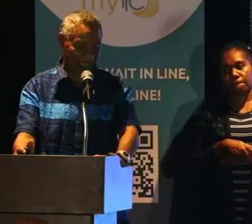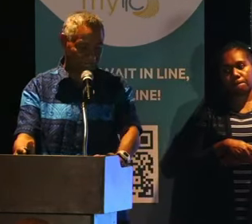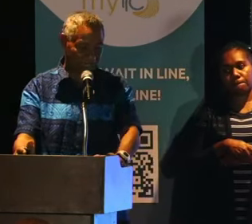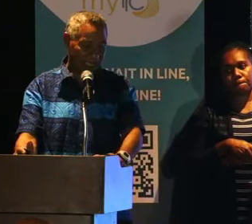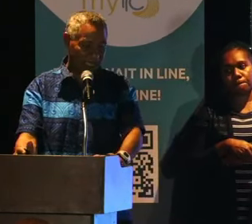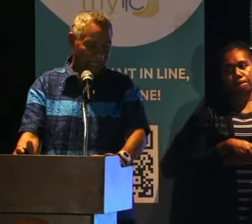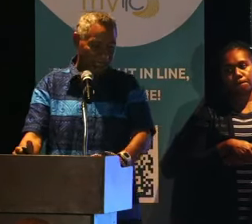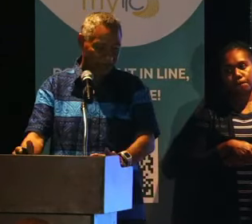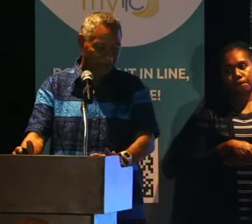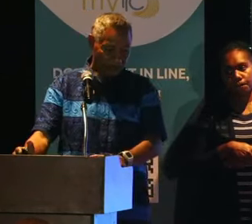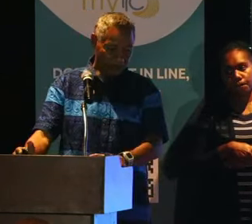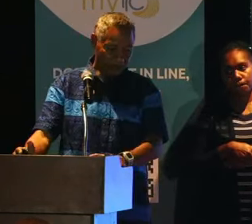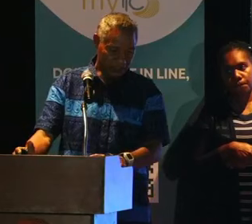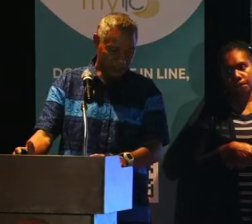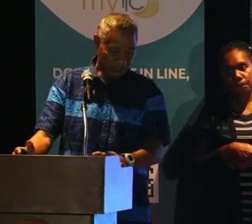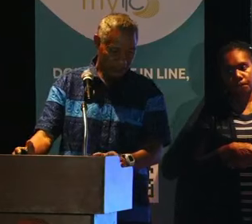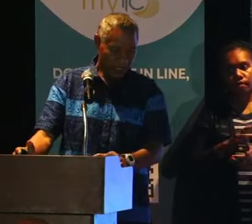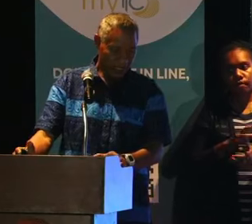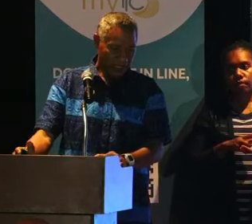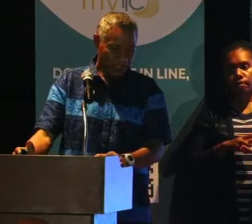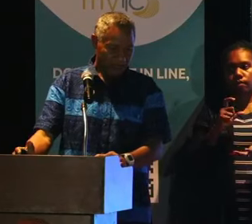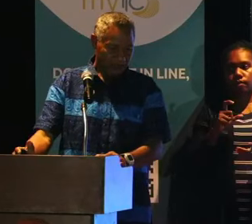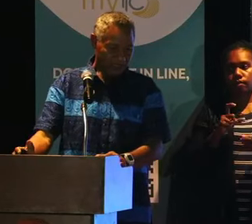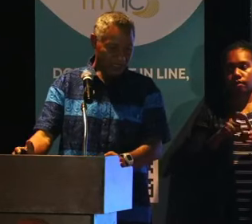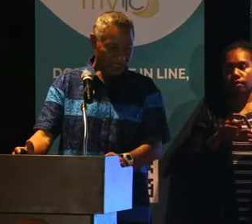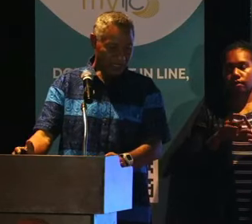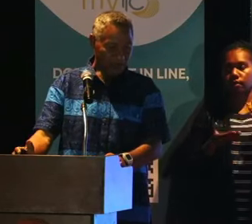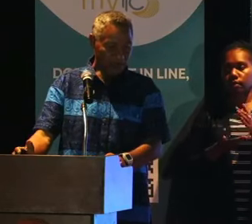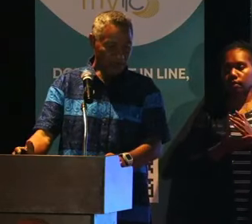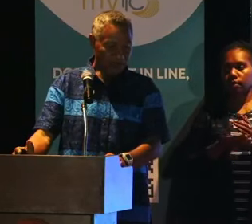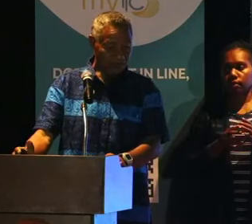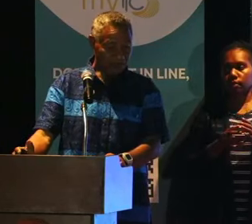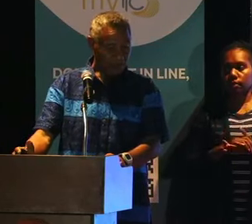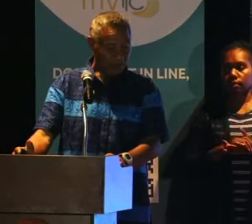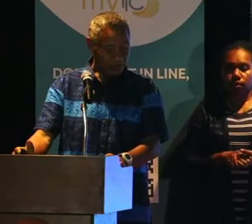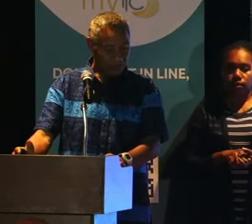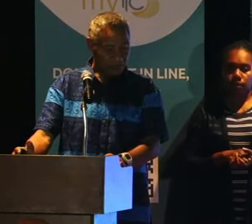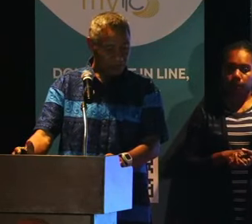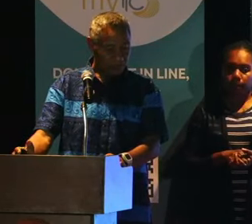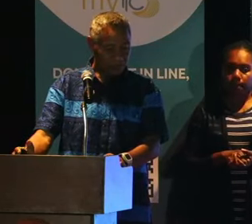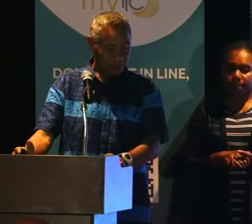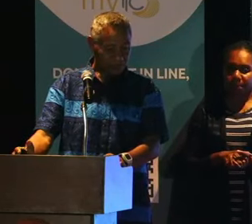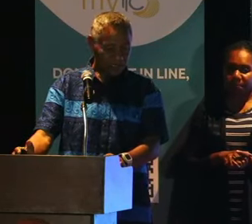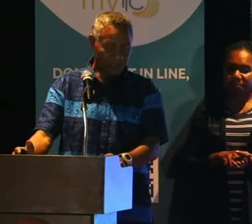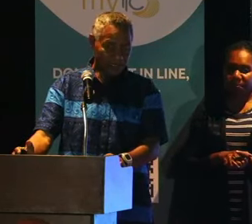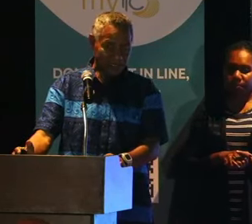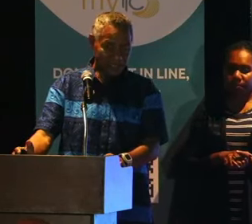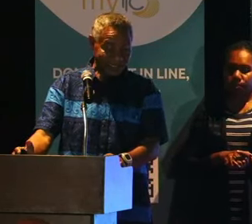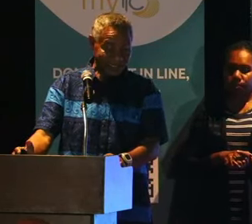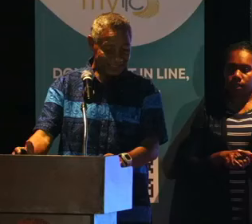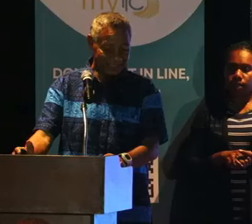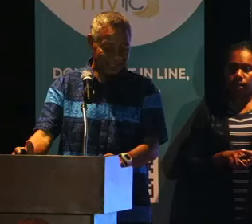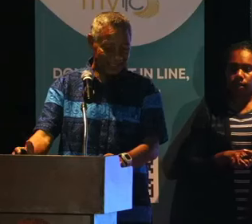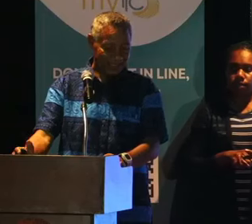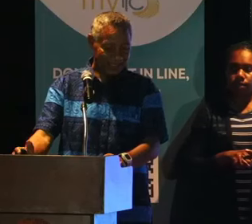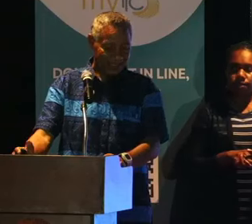the regulation. Regardless, approval on 15th of